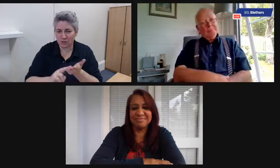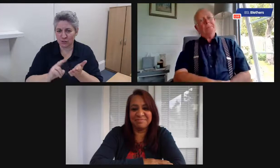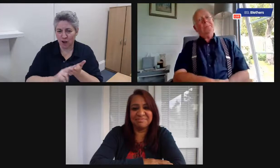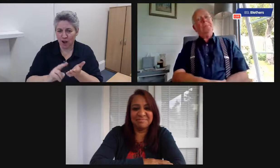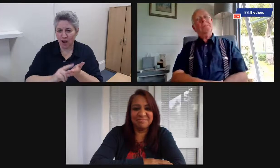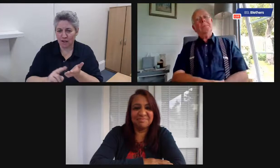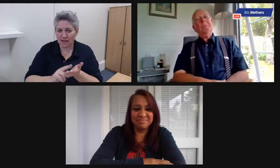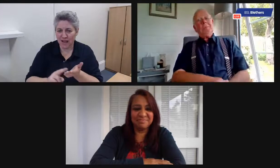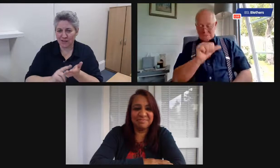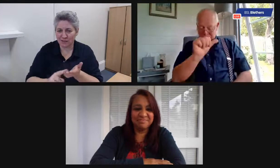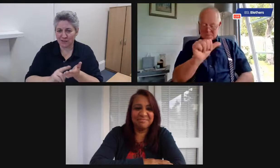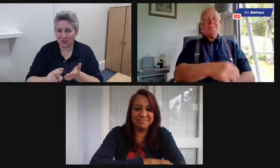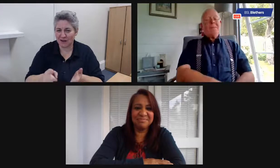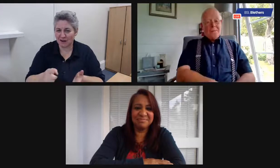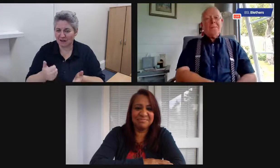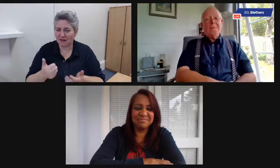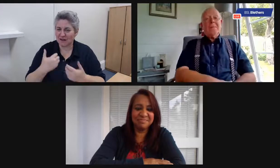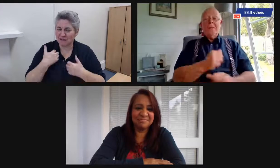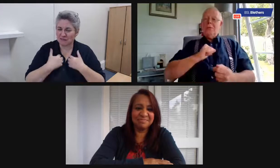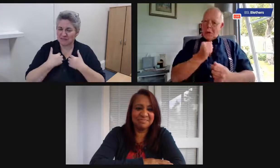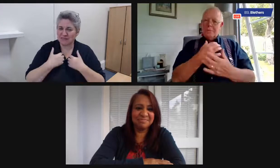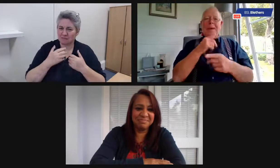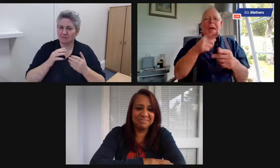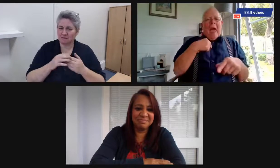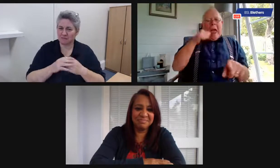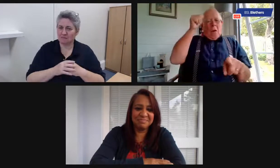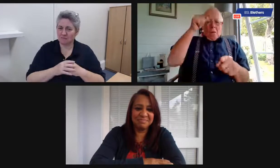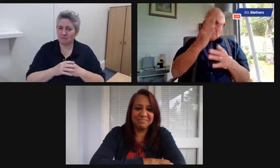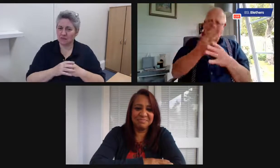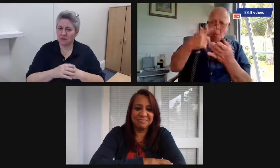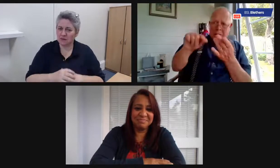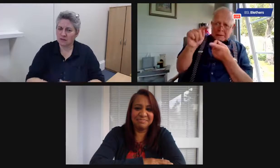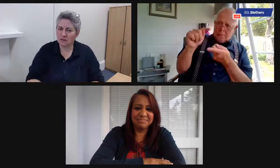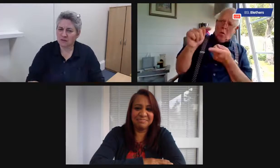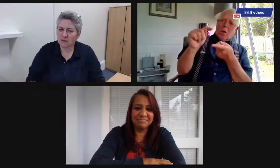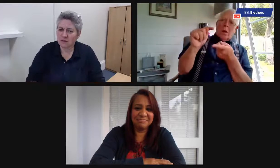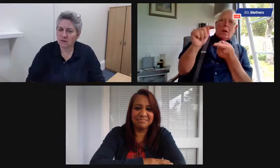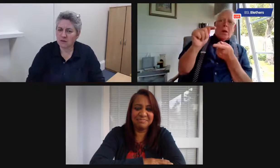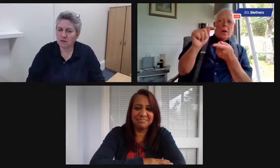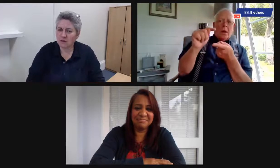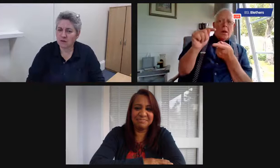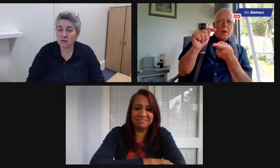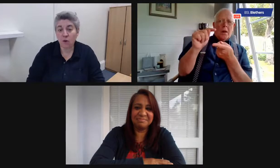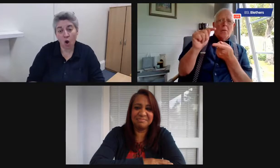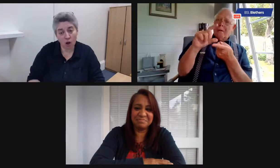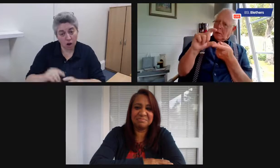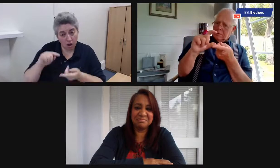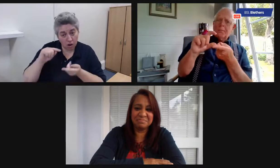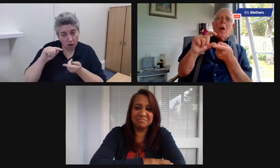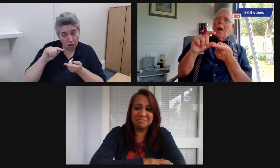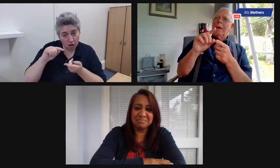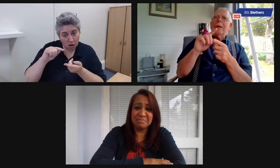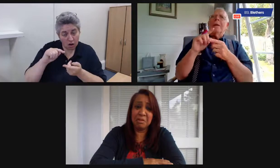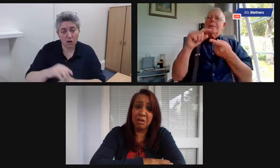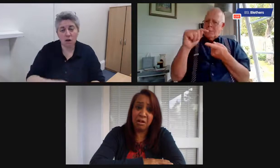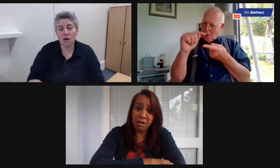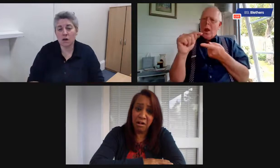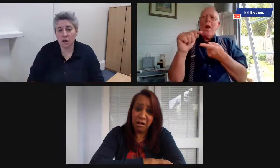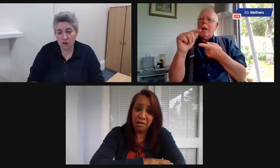that's how the Okay, sundew so eats. it's natural. Absolutely. Yeah. And it's tiny. It's a tiny wee Really? thing. Oh,